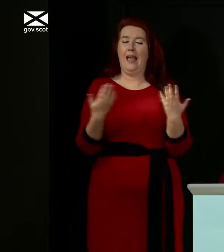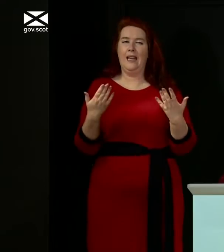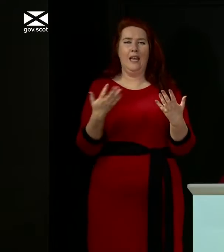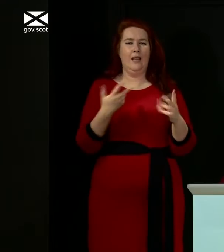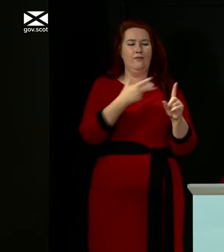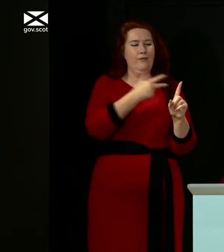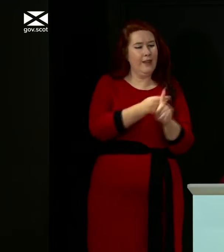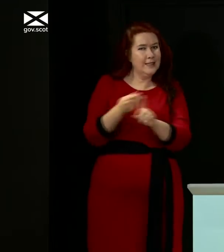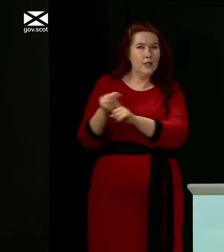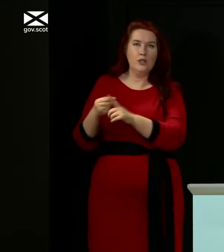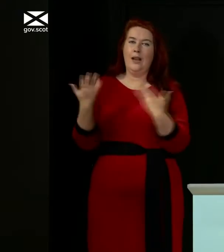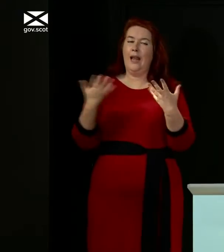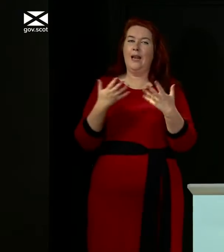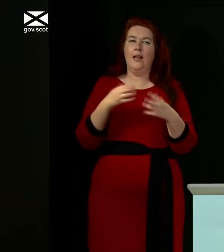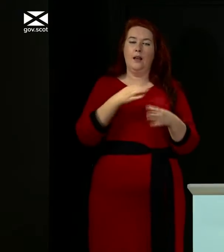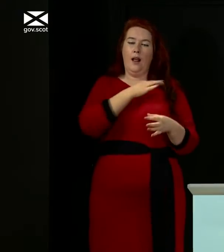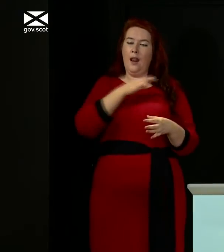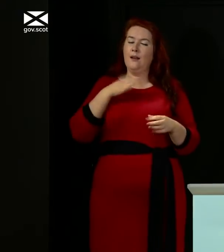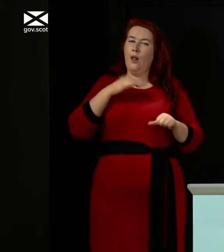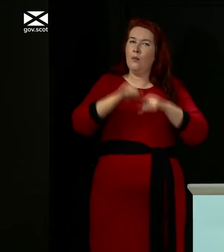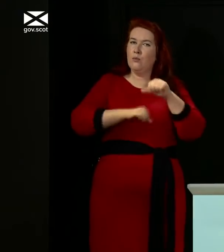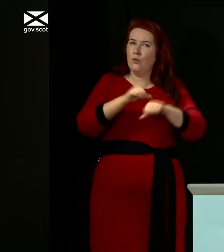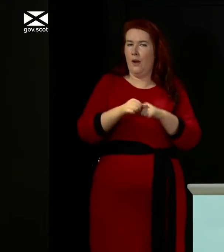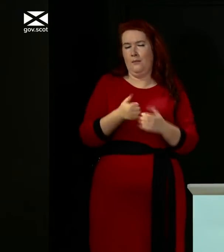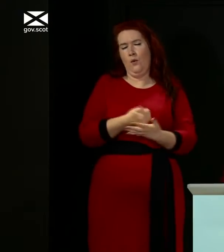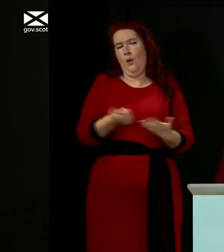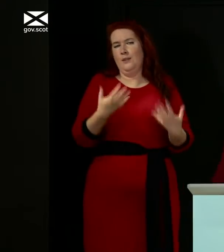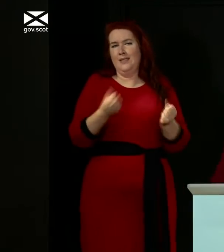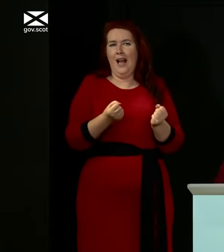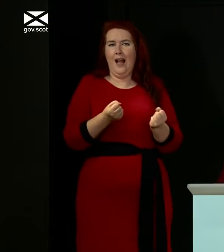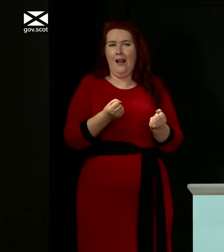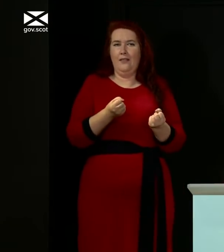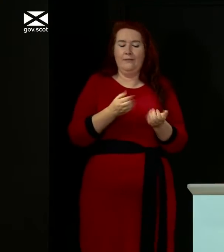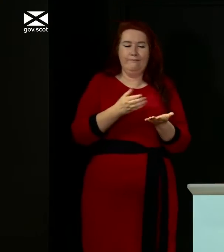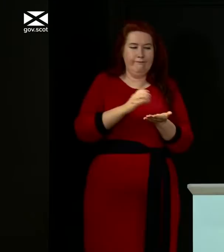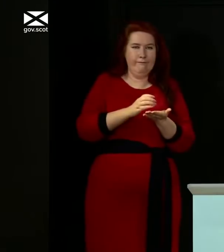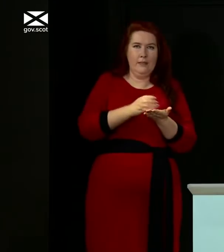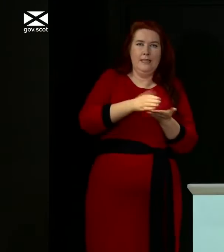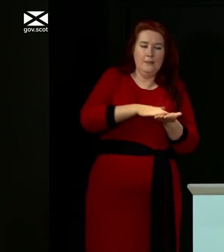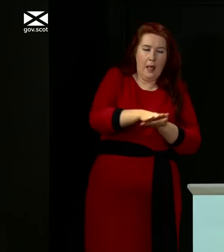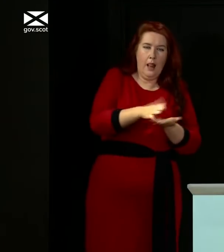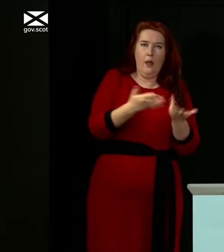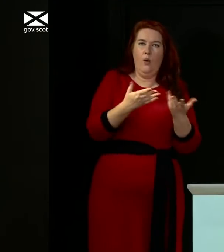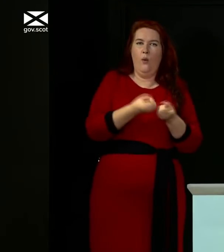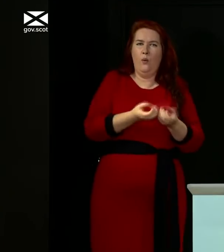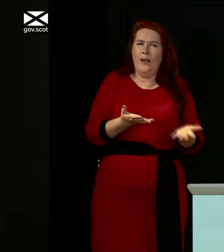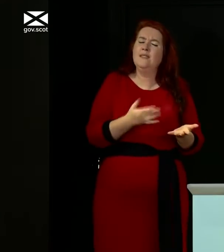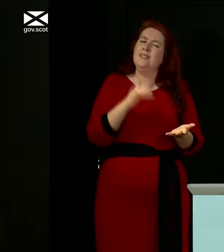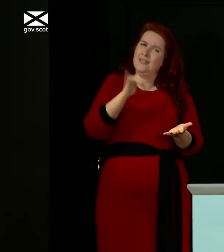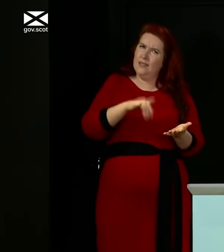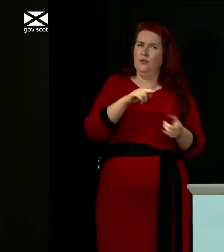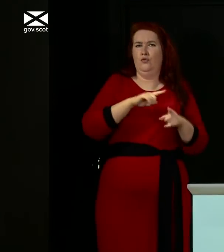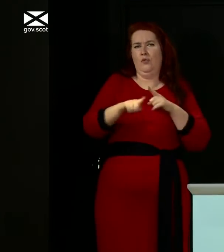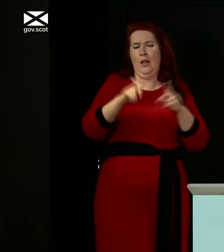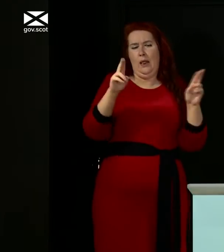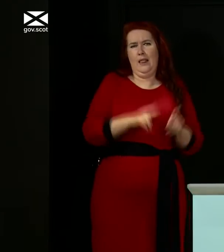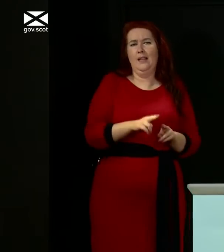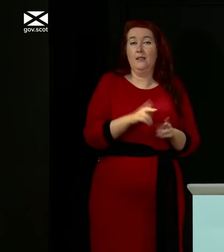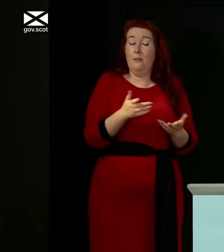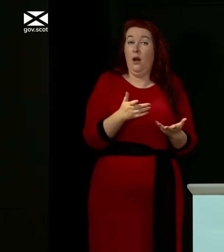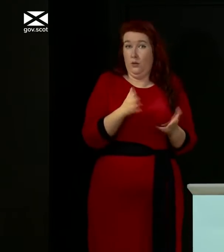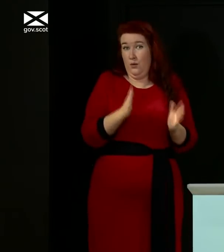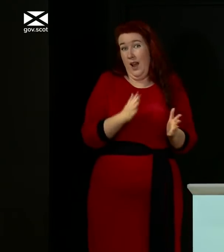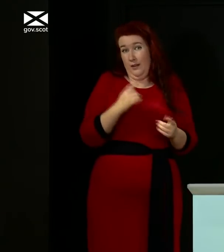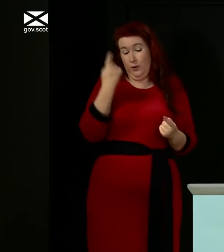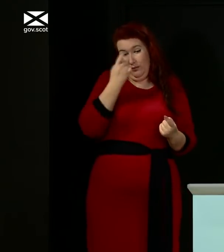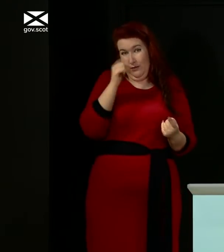in any sort of clinical programme, there will be wastage, spillages or whatever. Obviously, we try to keep that to a minimum, but you have to take